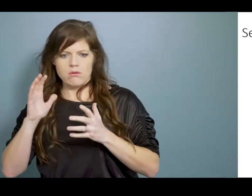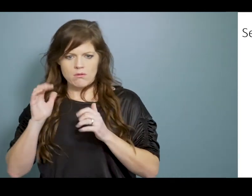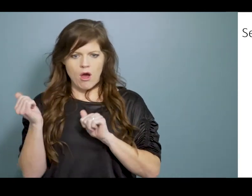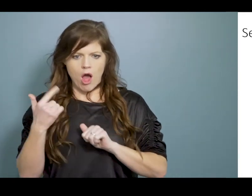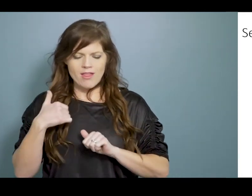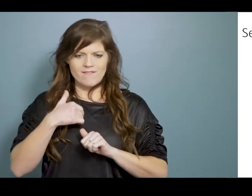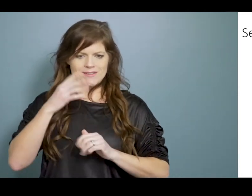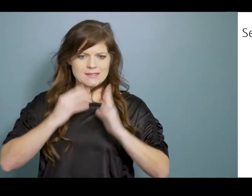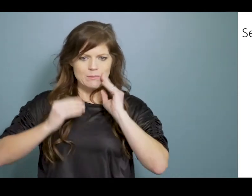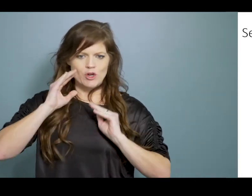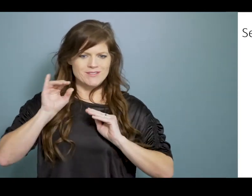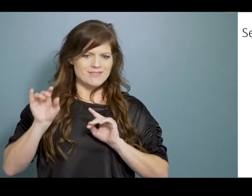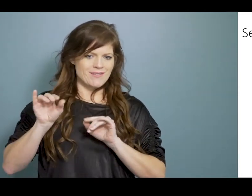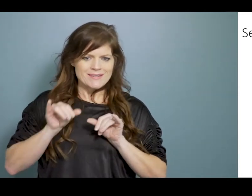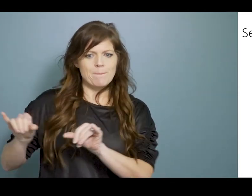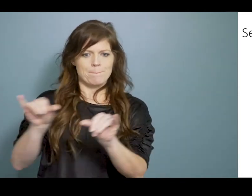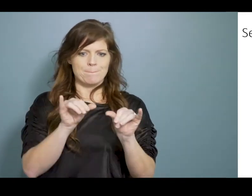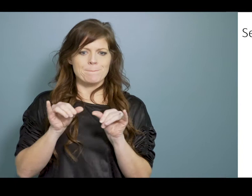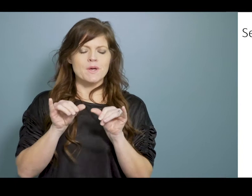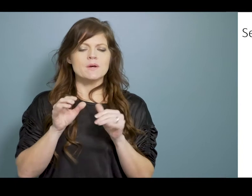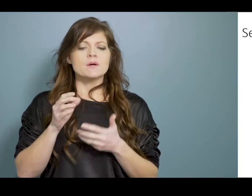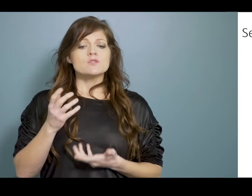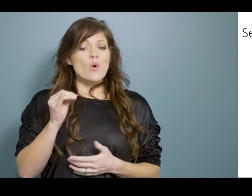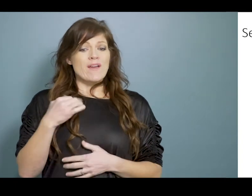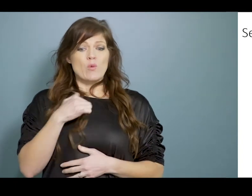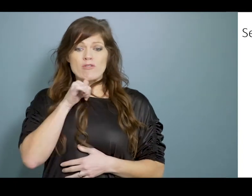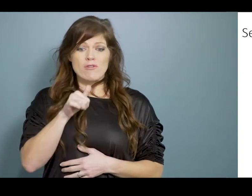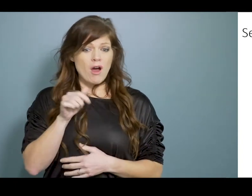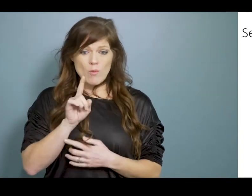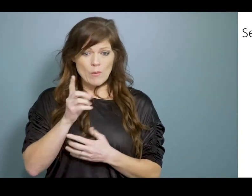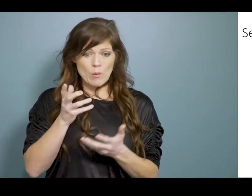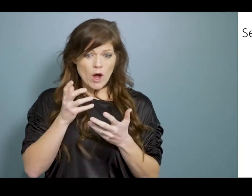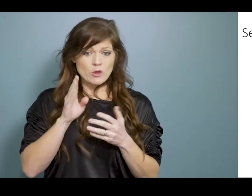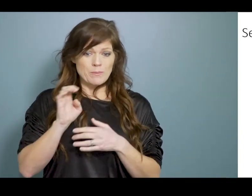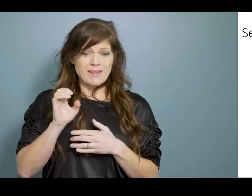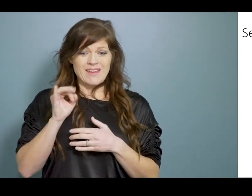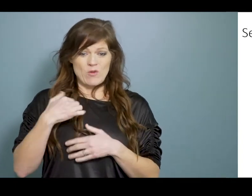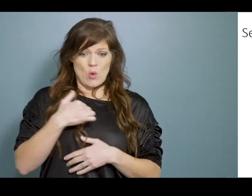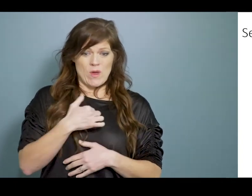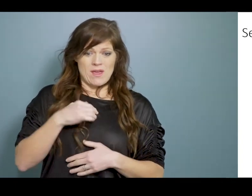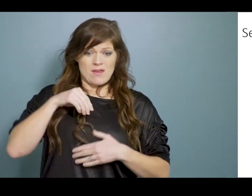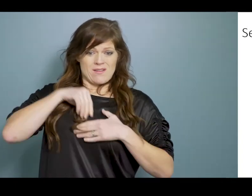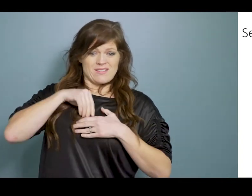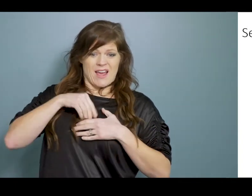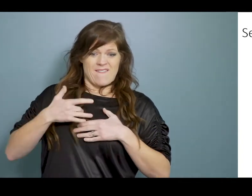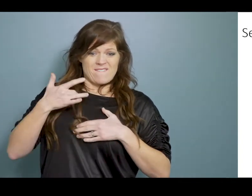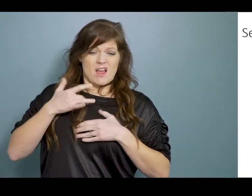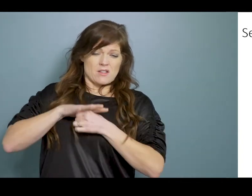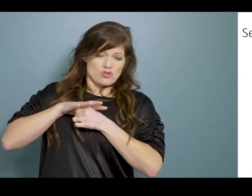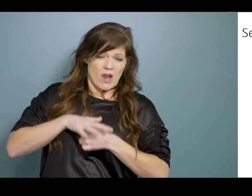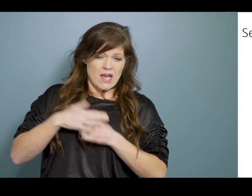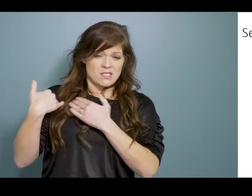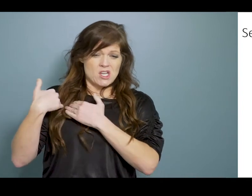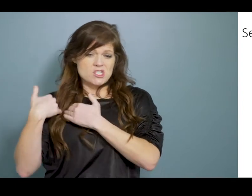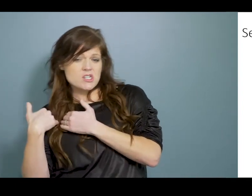talk about, what do we do if we're not where we want to be? If we're feeling distress, are there ways